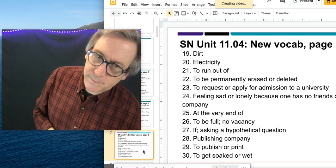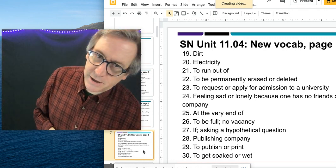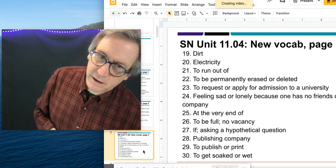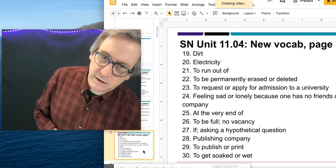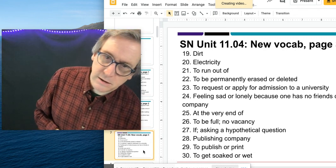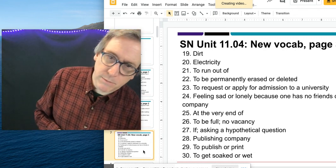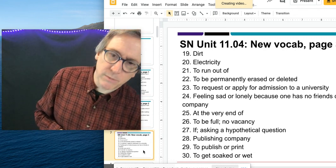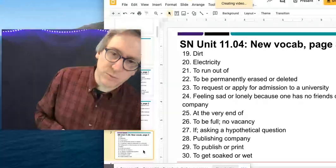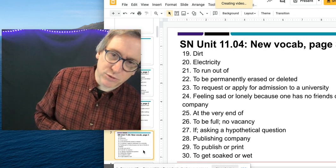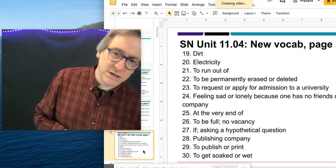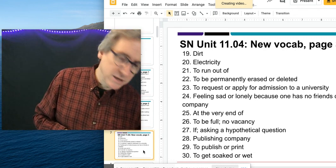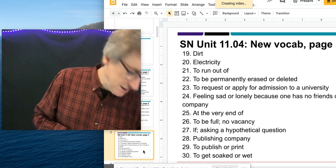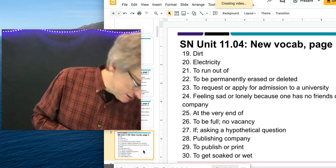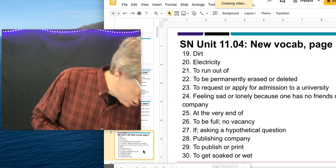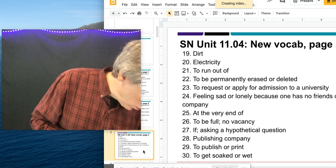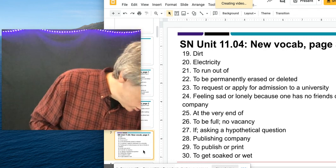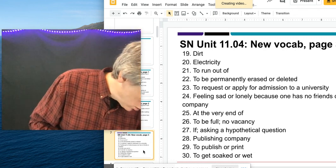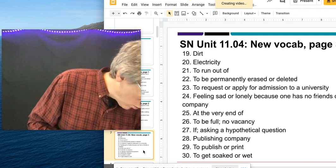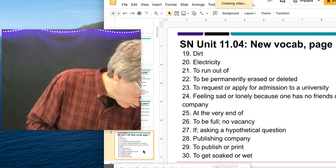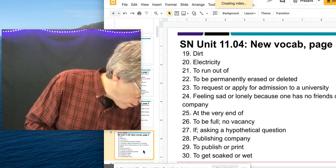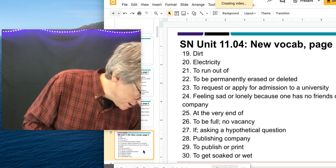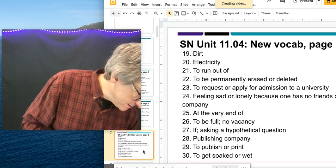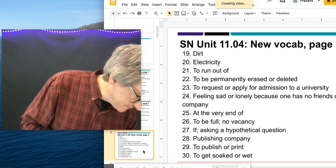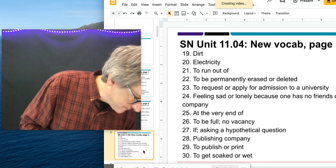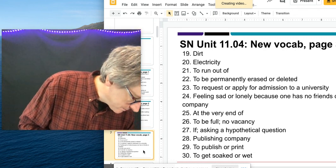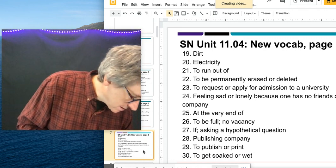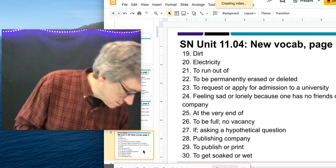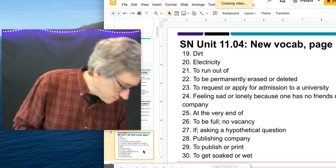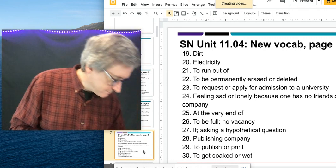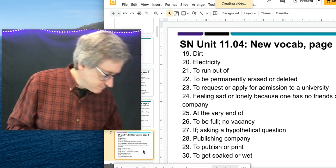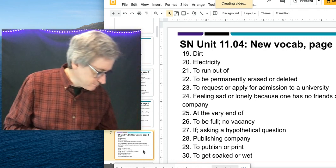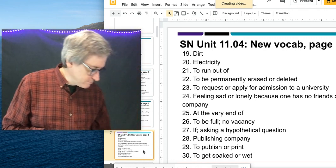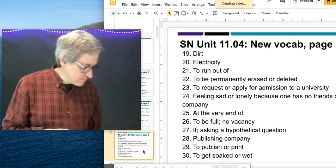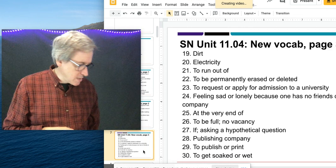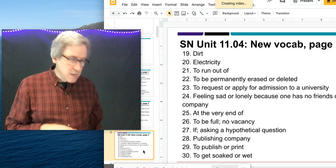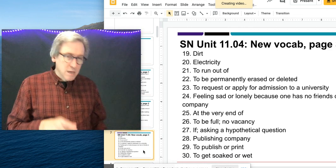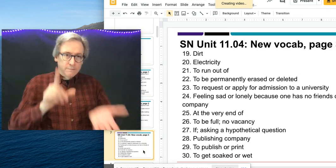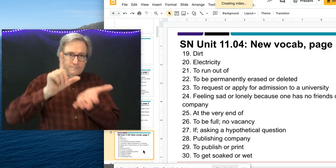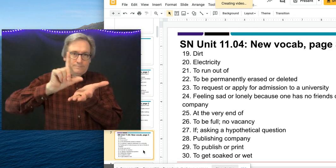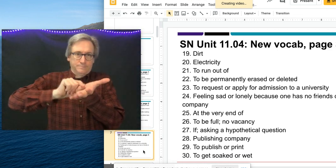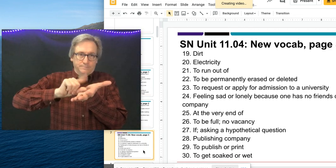Publishing company, publish print, gets soaked or wet.